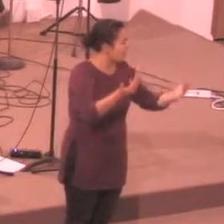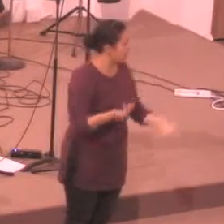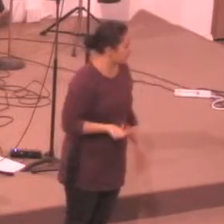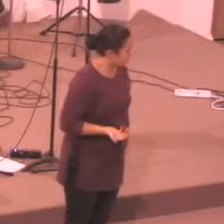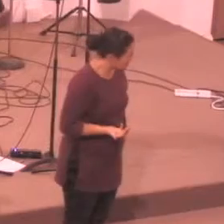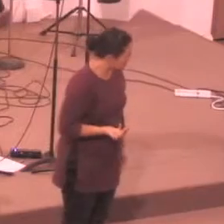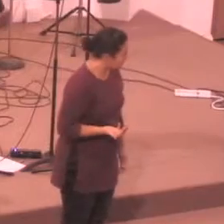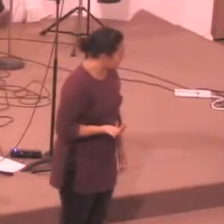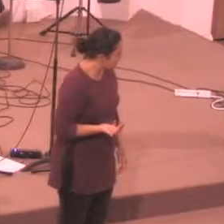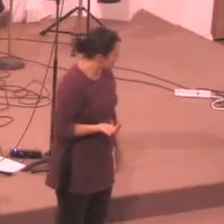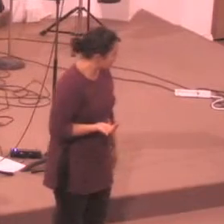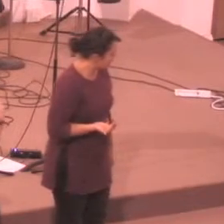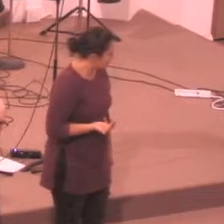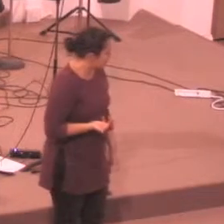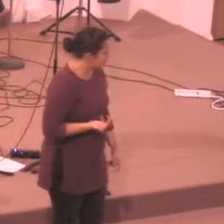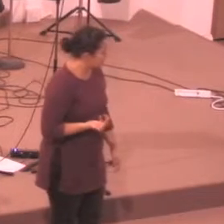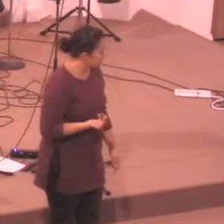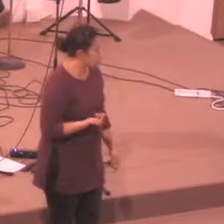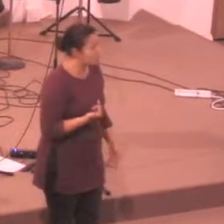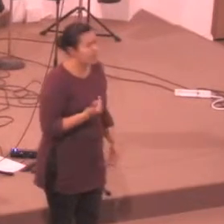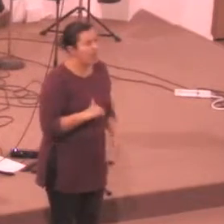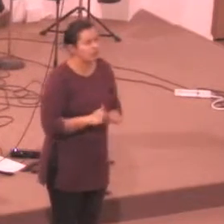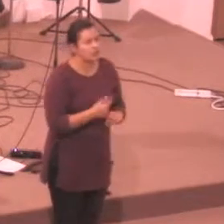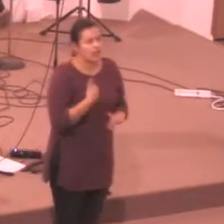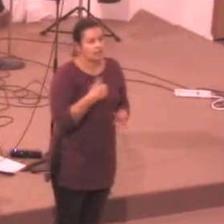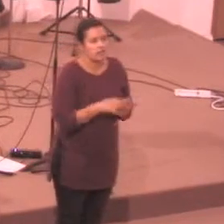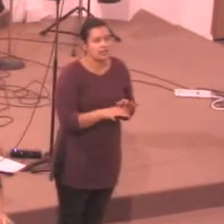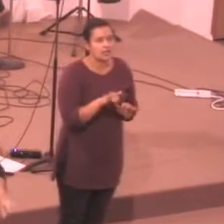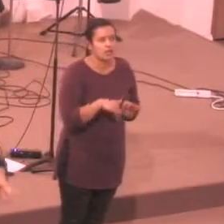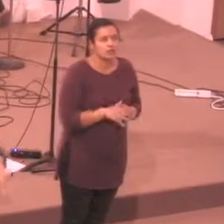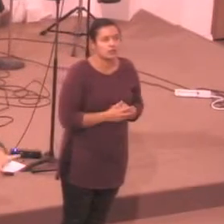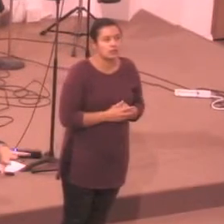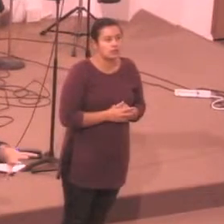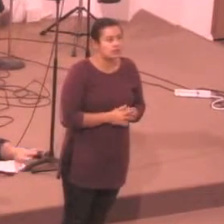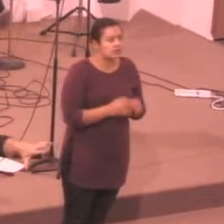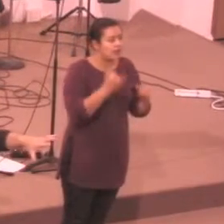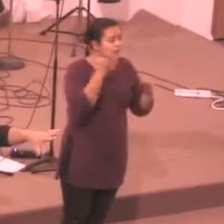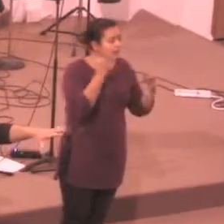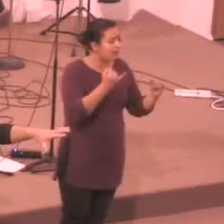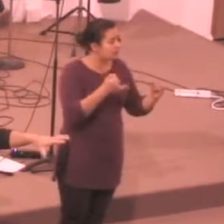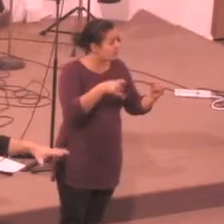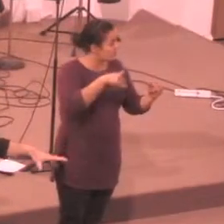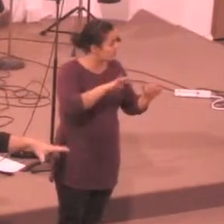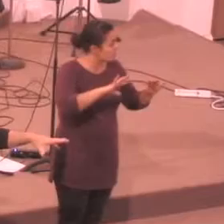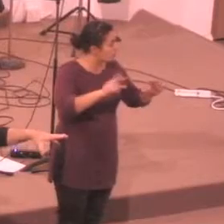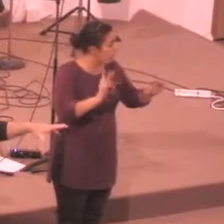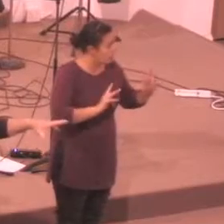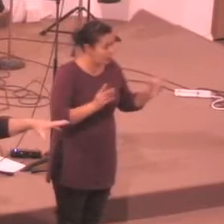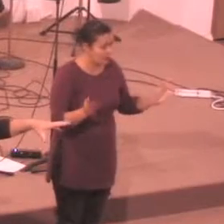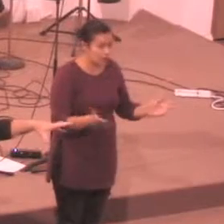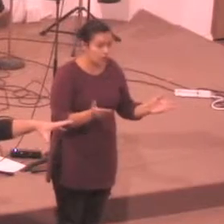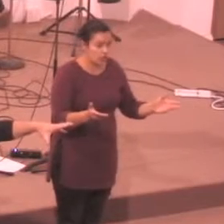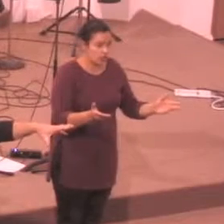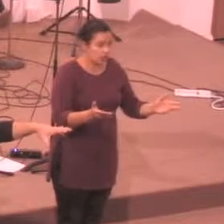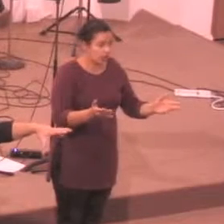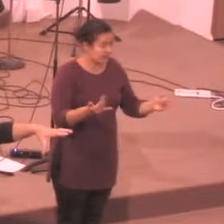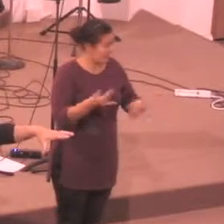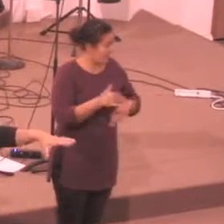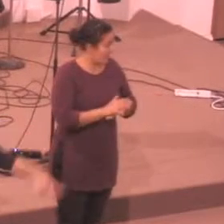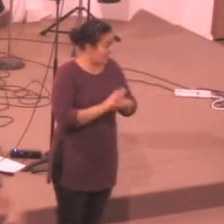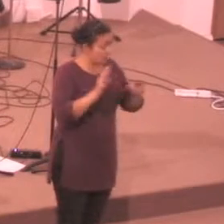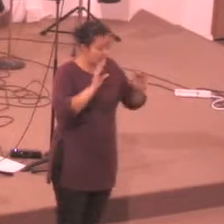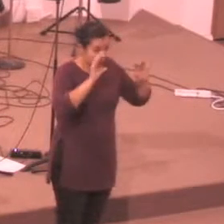Can I put this a different way? Can you imagine if this bunch of people right here walked out of here